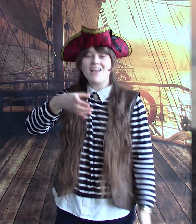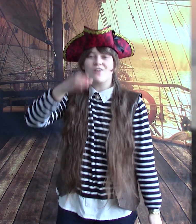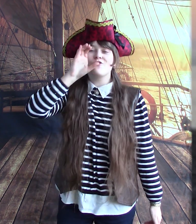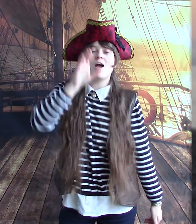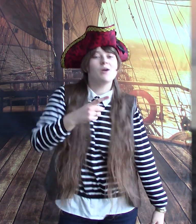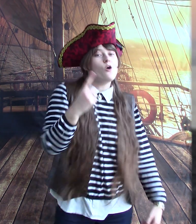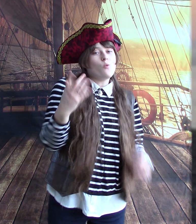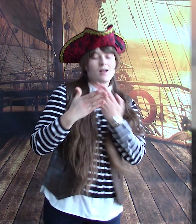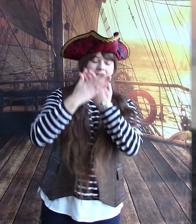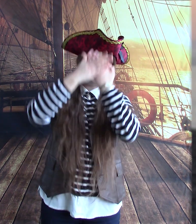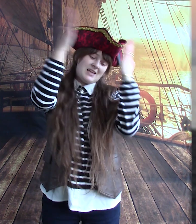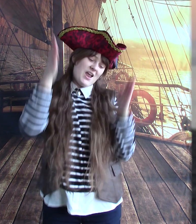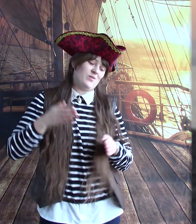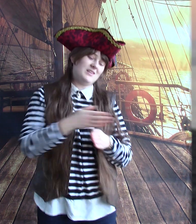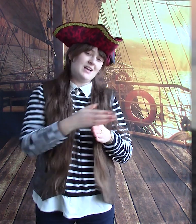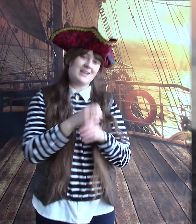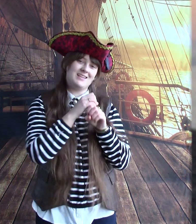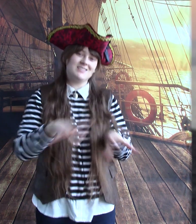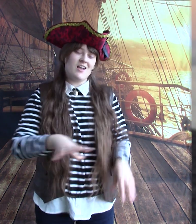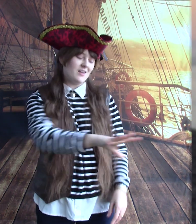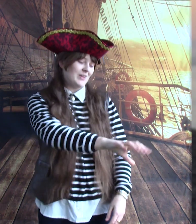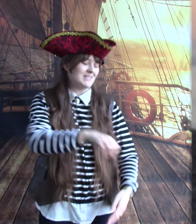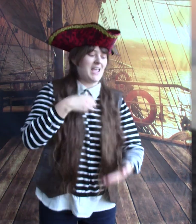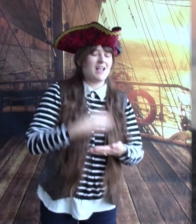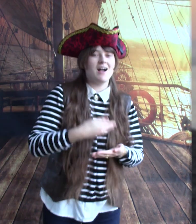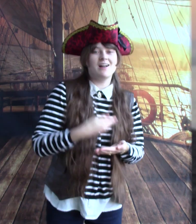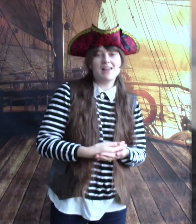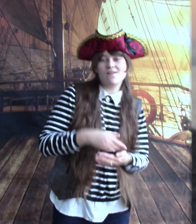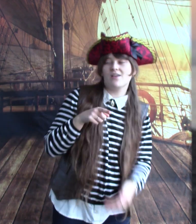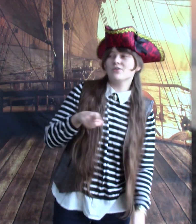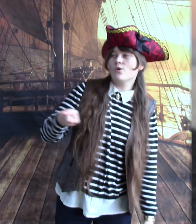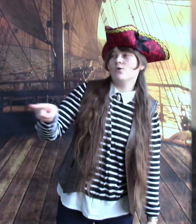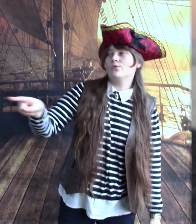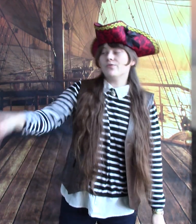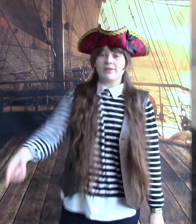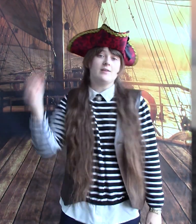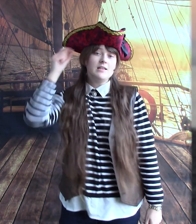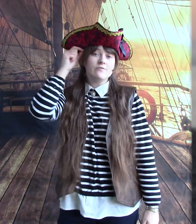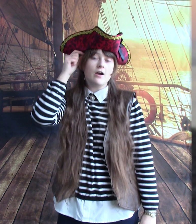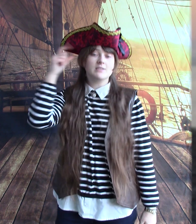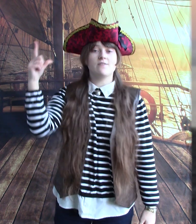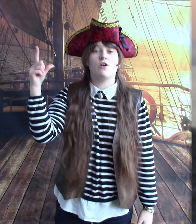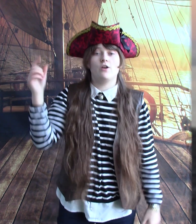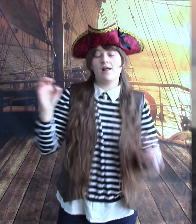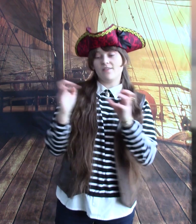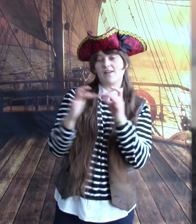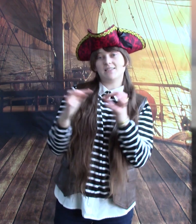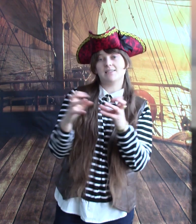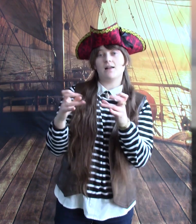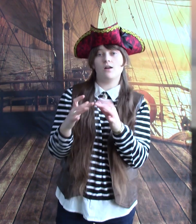and rum One day when the tonguing is done we'll take a leave and go As far as affair the fight's still